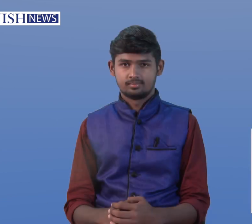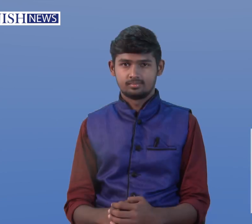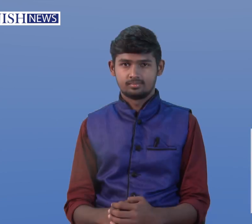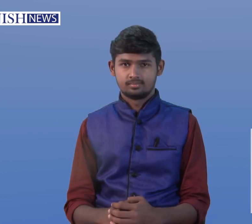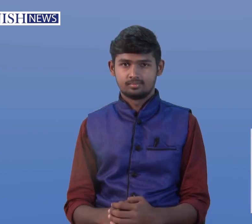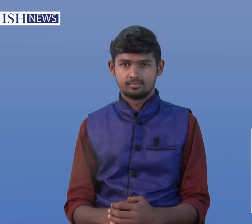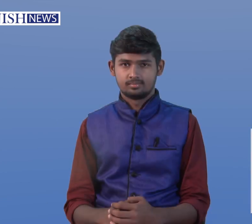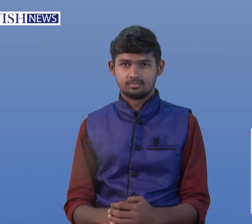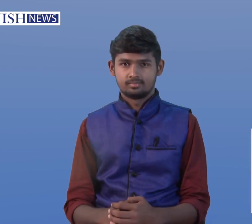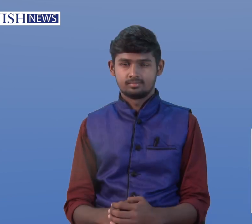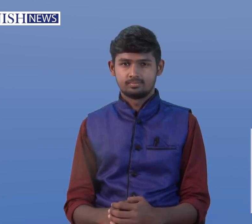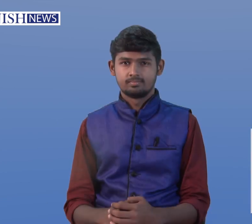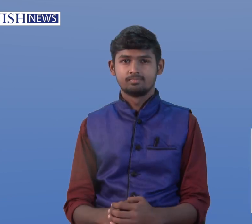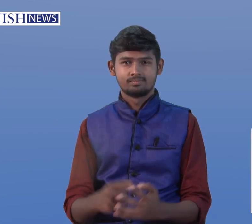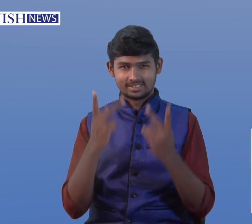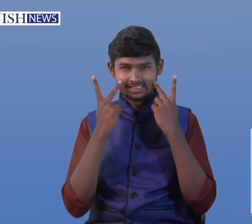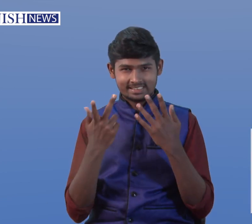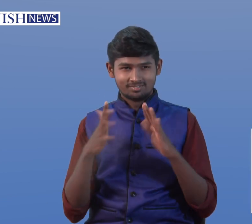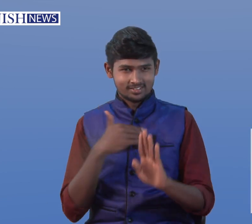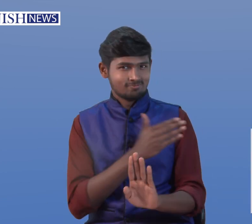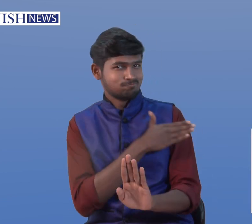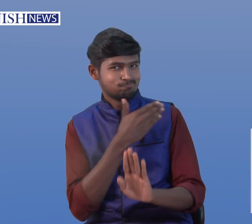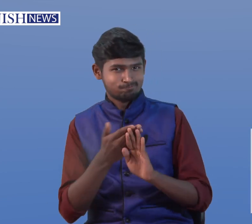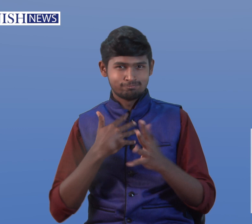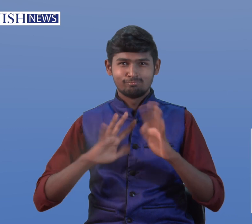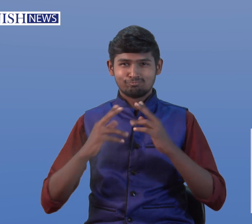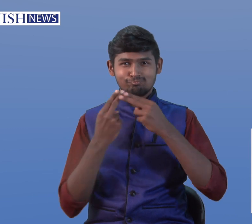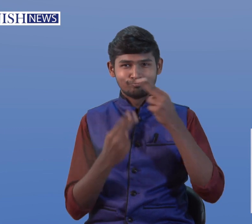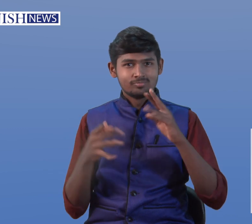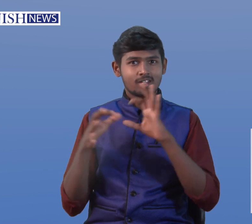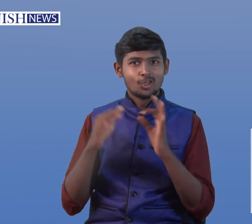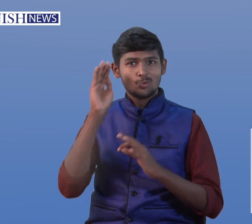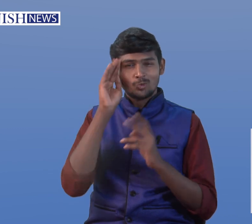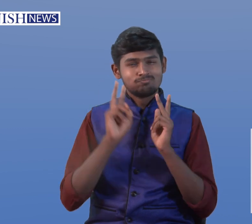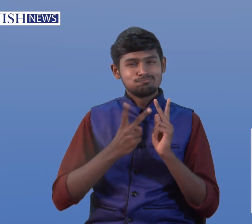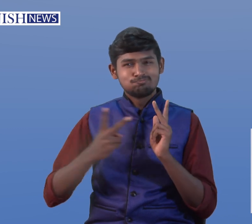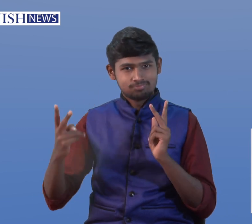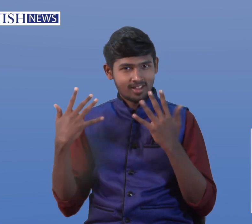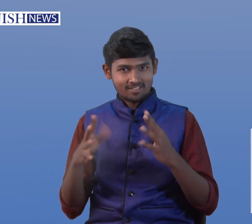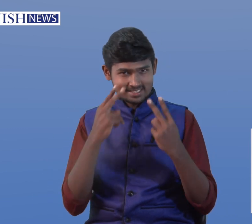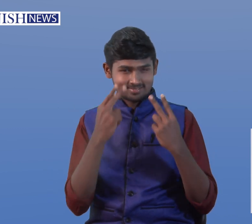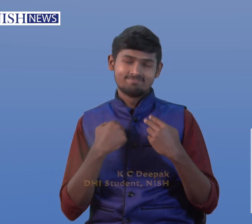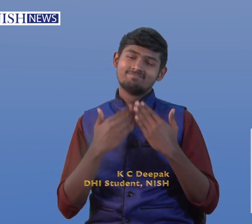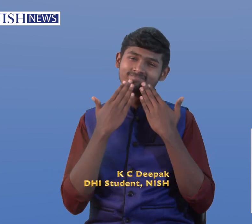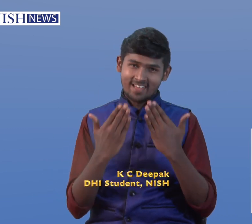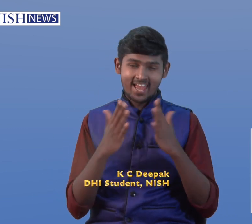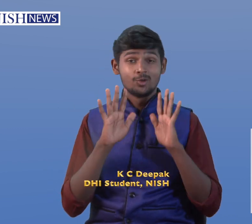With this news, we come to the end of Niche News program. The news is being signed by